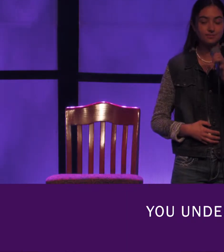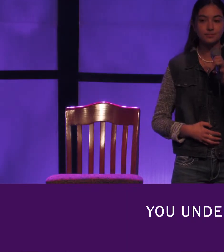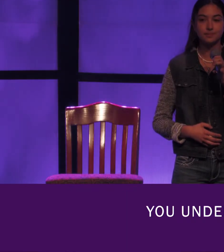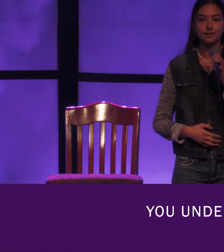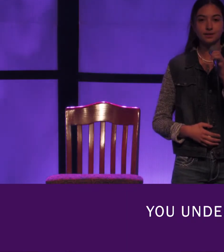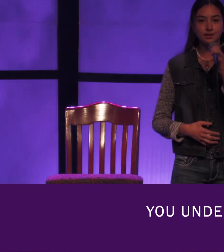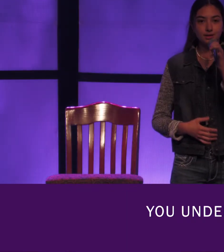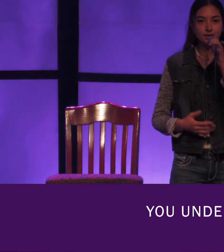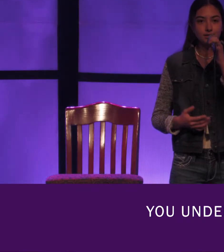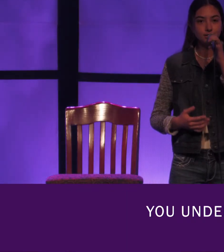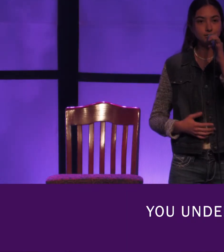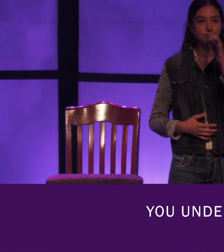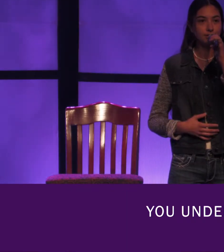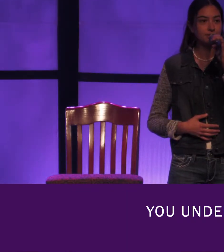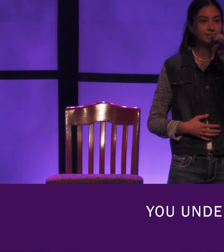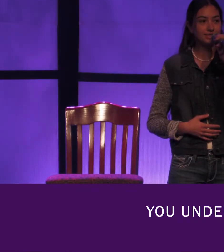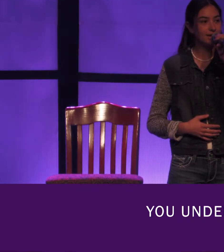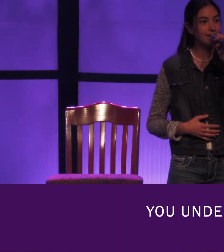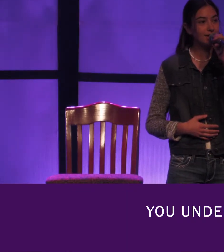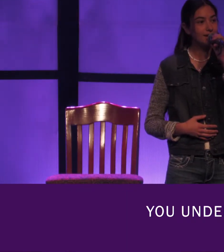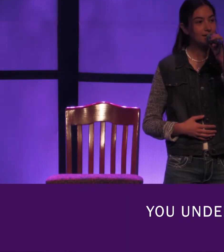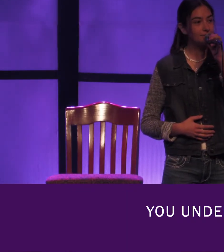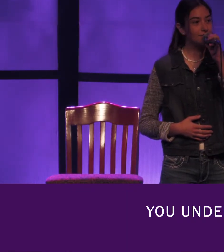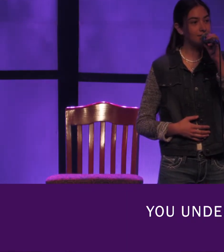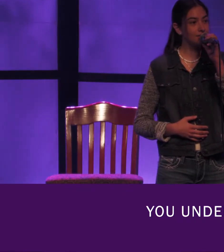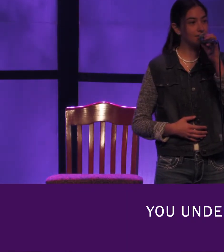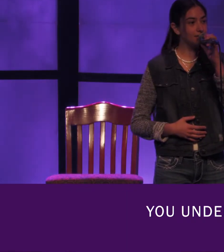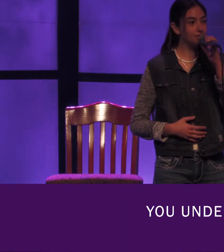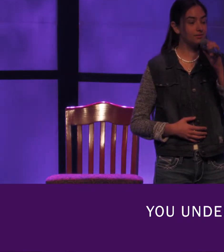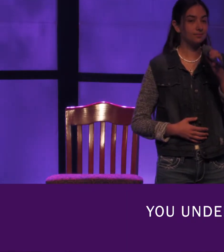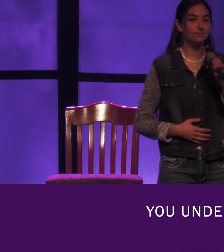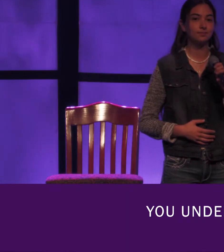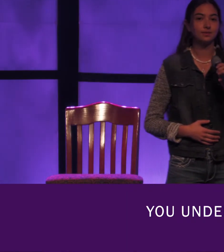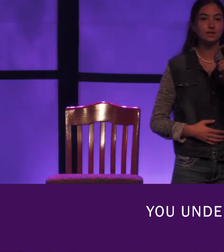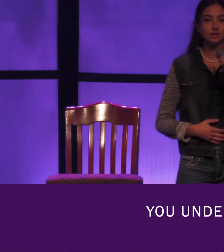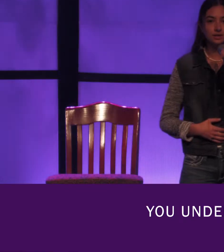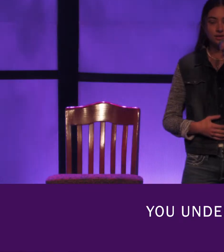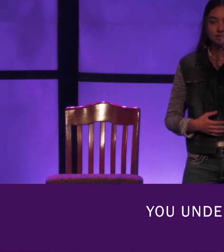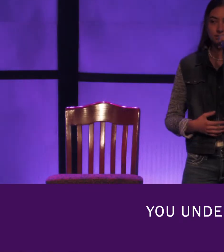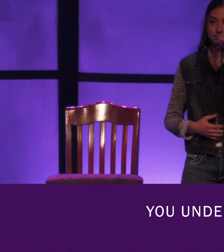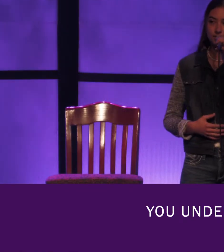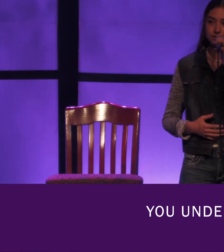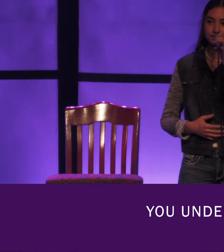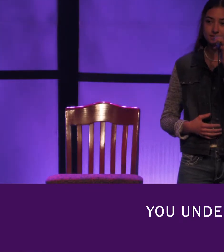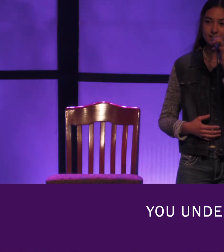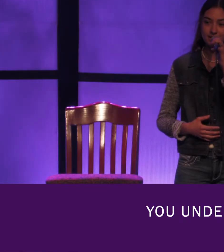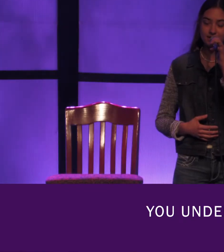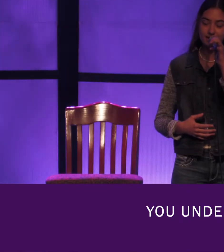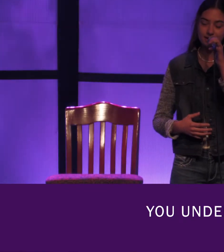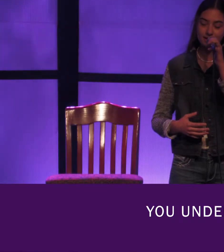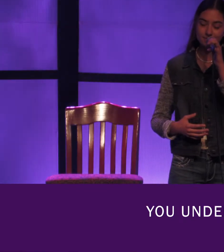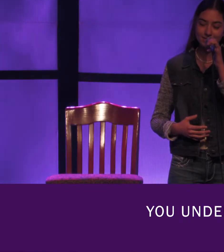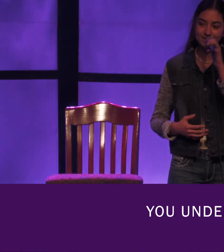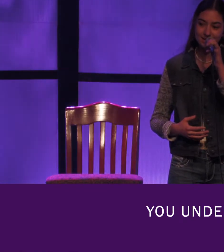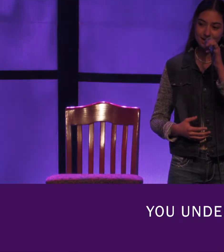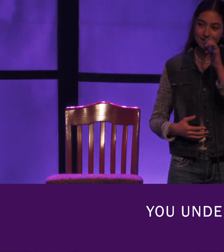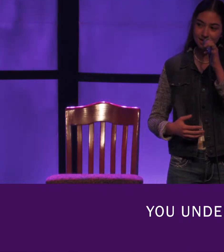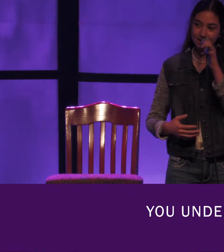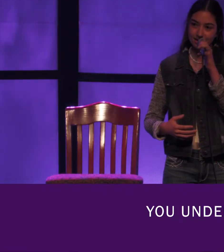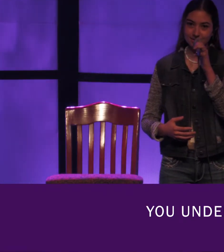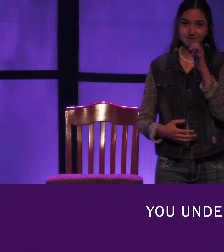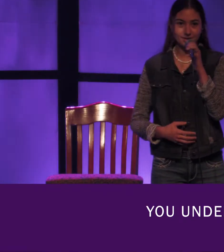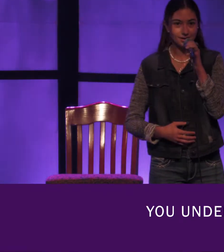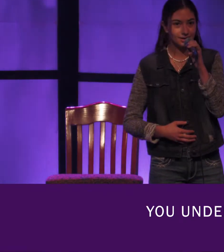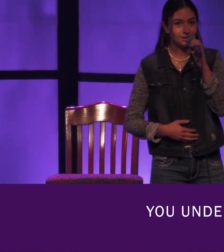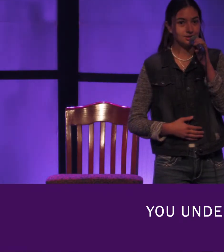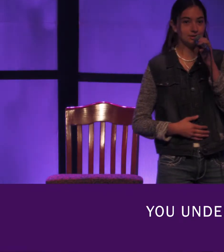me. You understand me. You understand me,